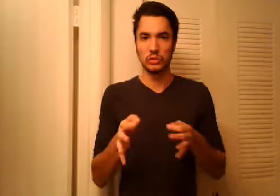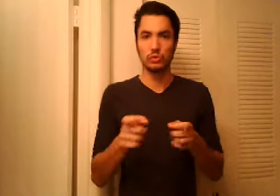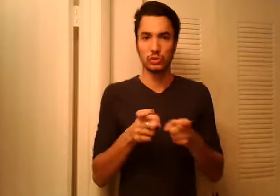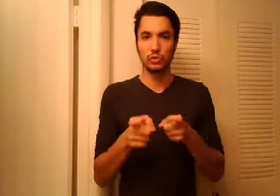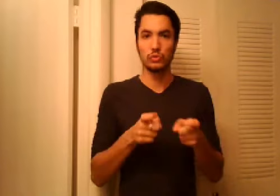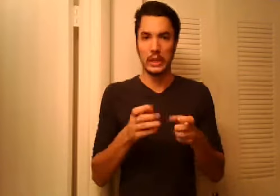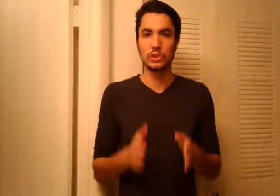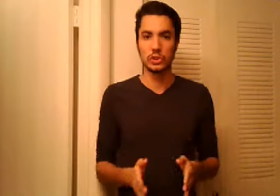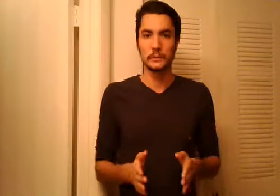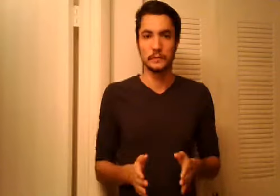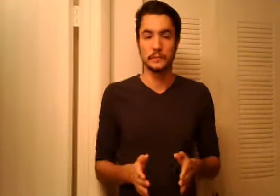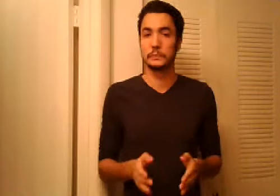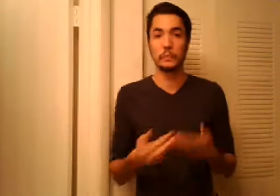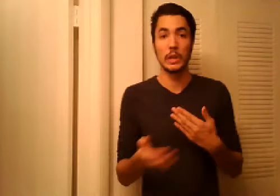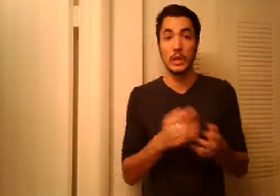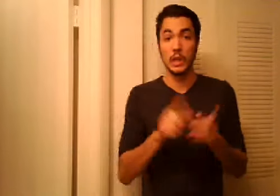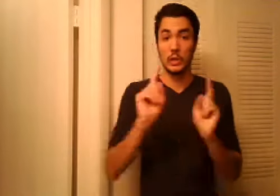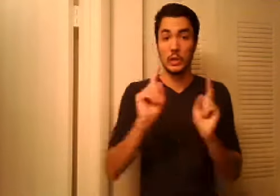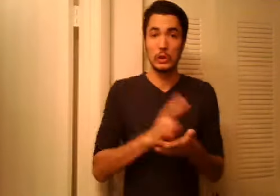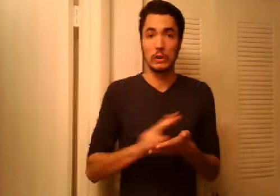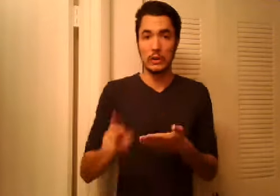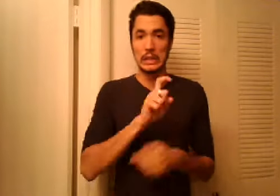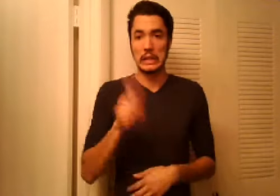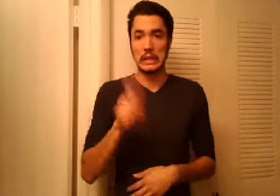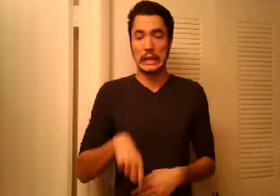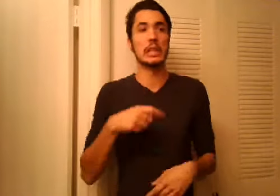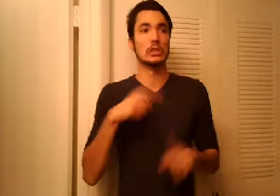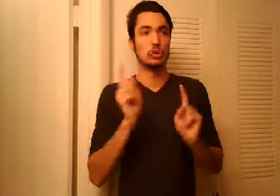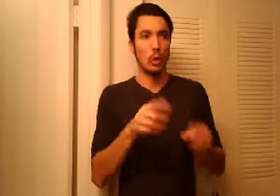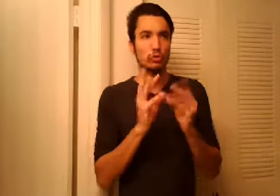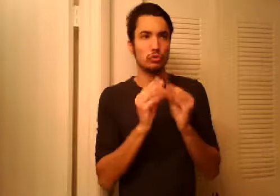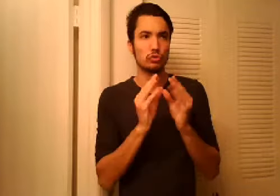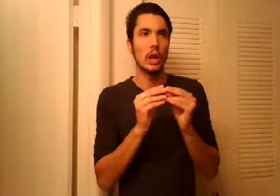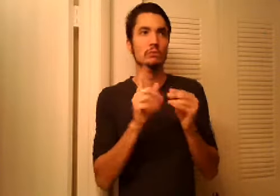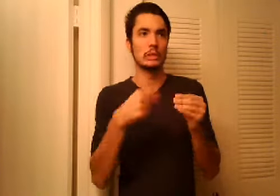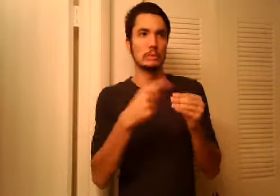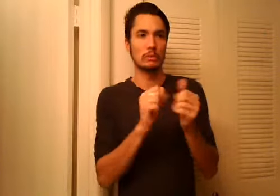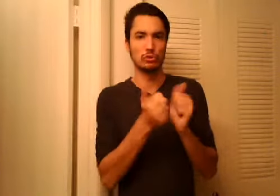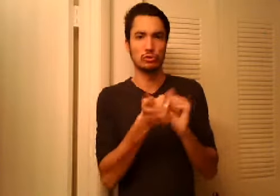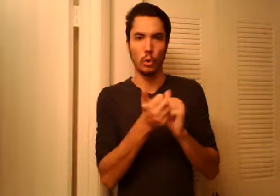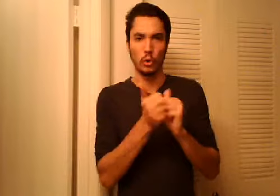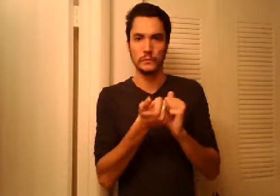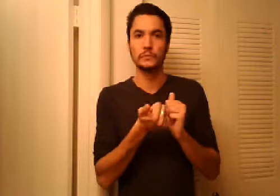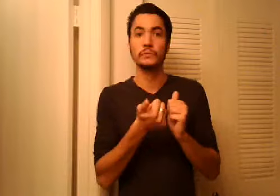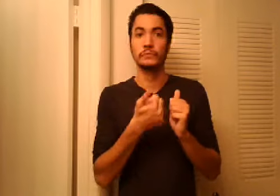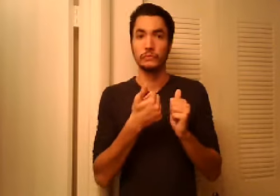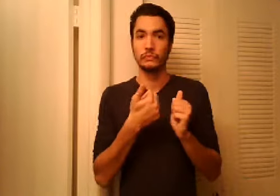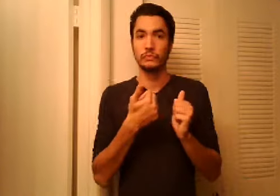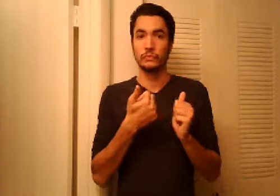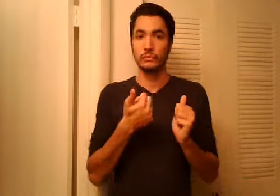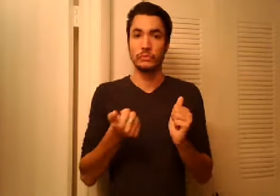conference on sports. And one of the little sort of sessions that the conference organizers had set up